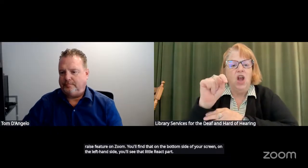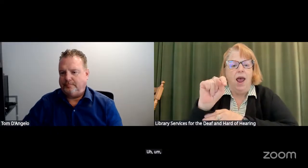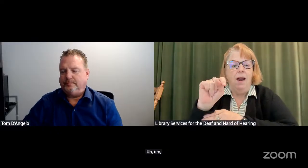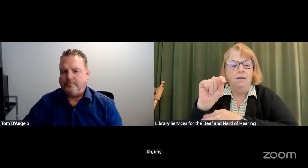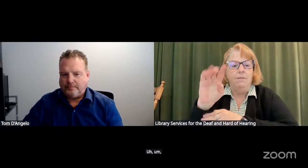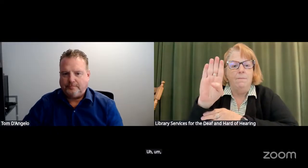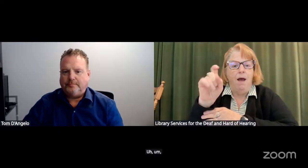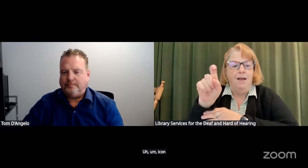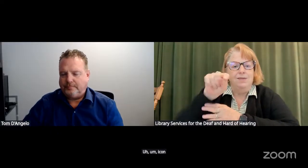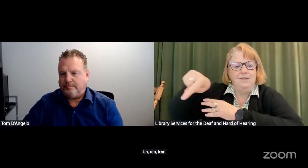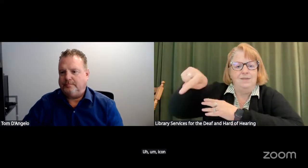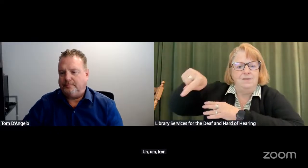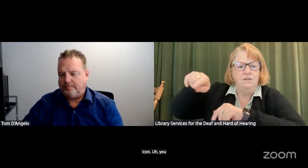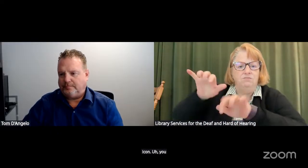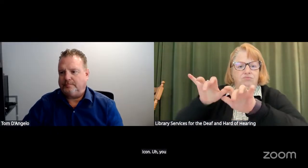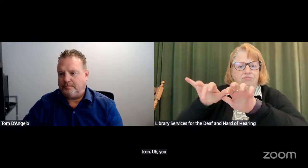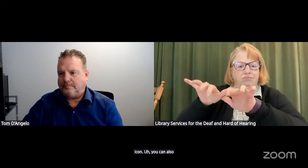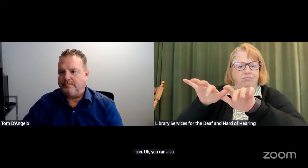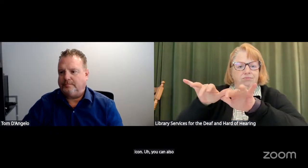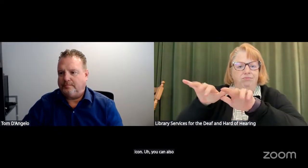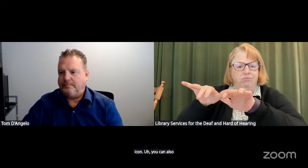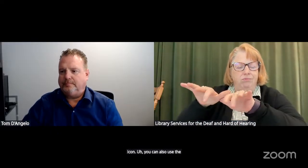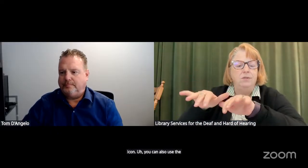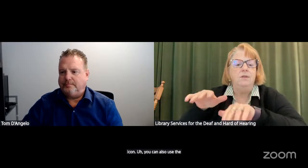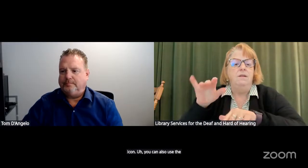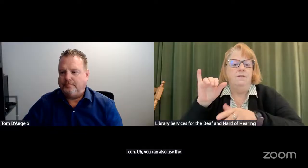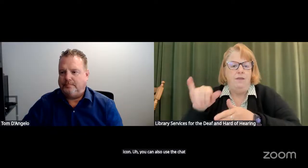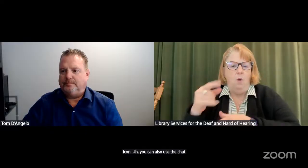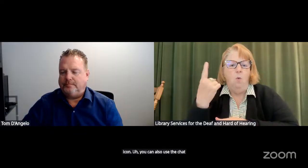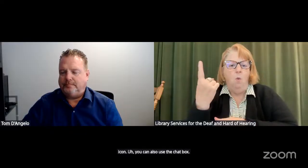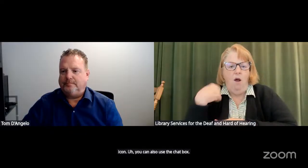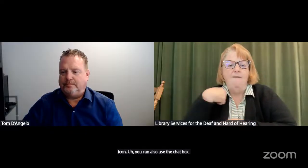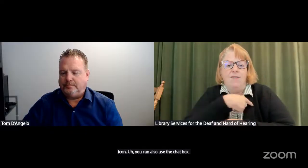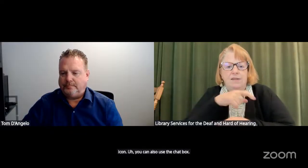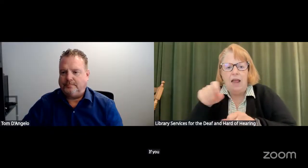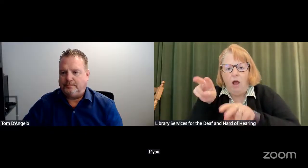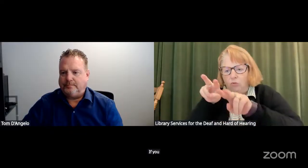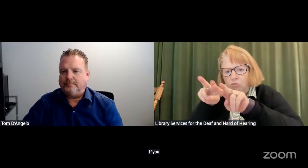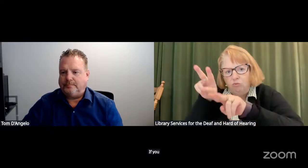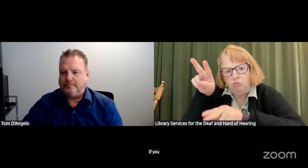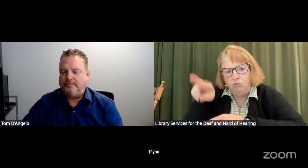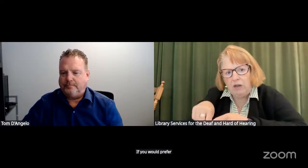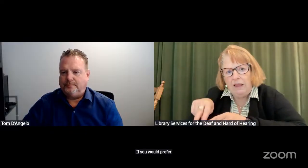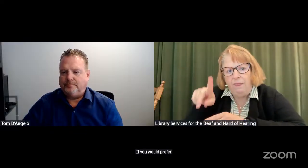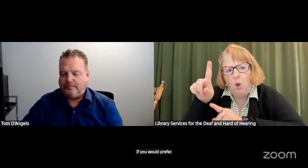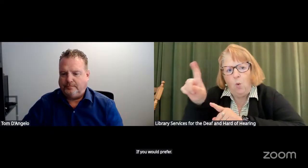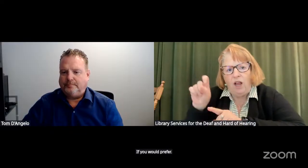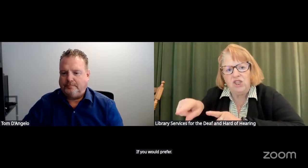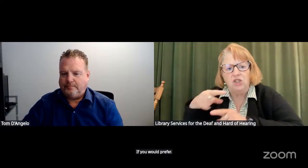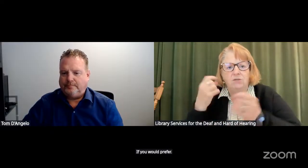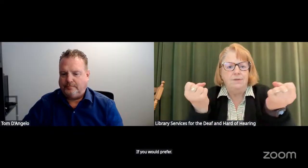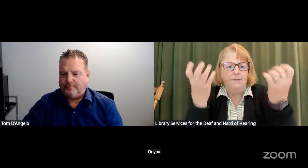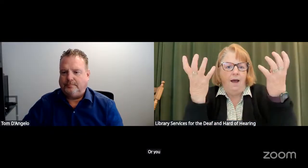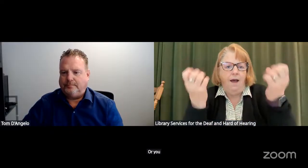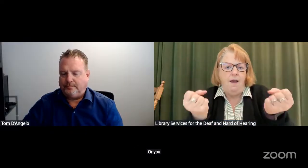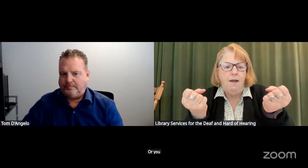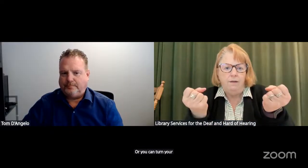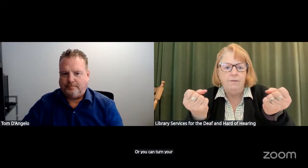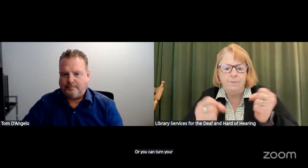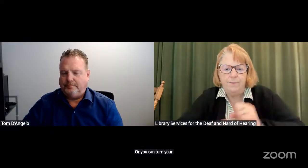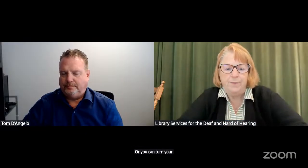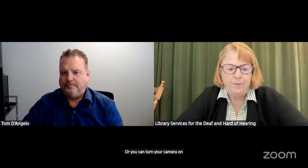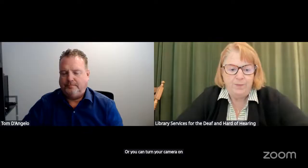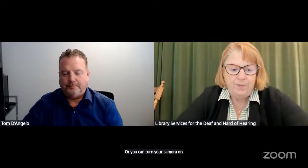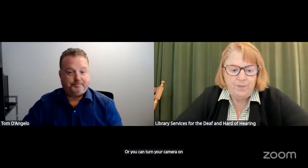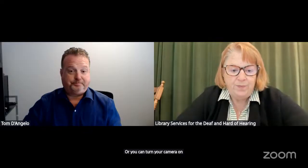icon. You can also use the chat box if you would prefer, or you can turn your camera